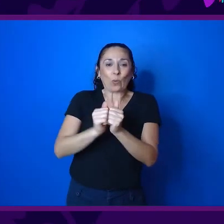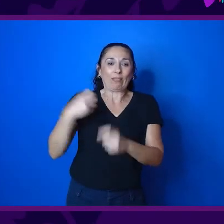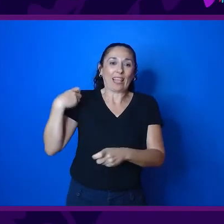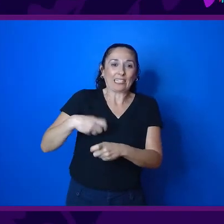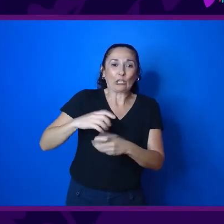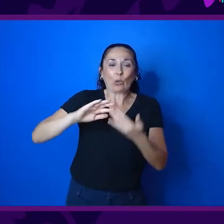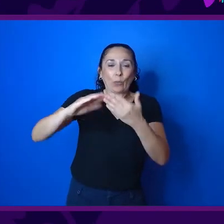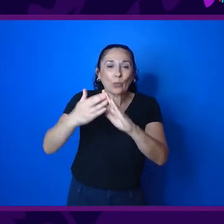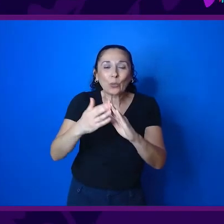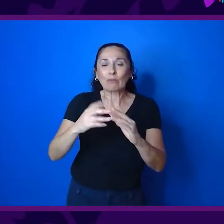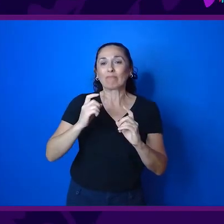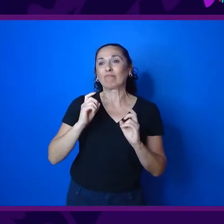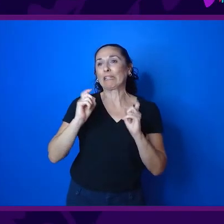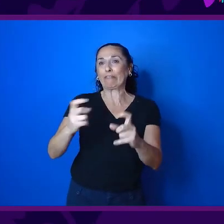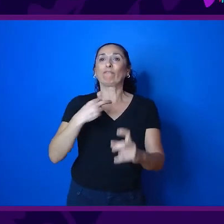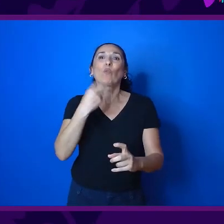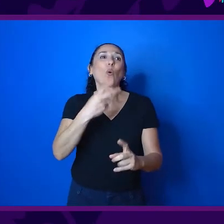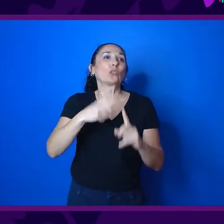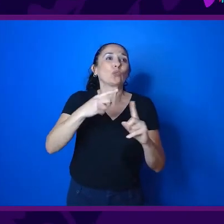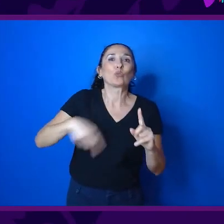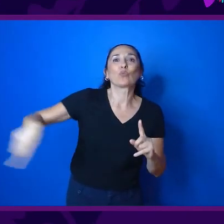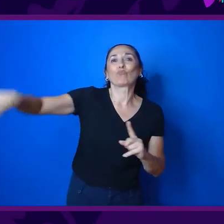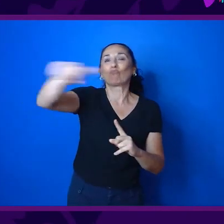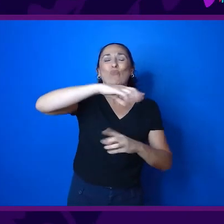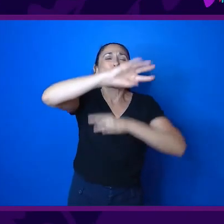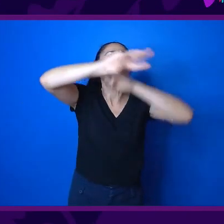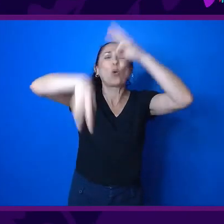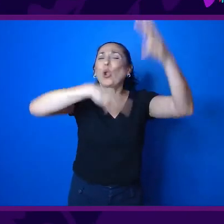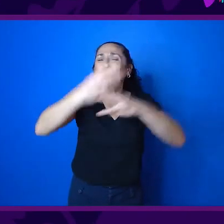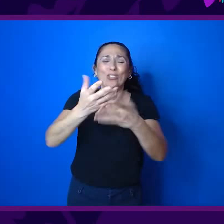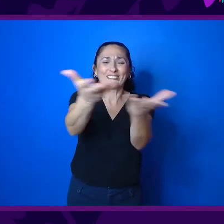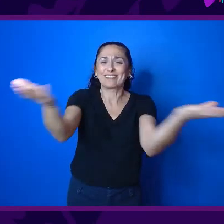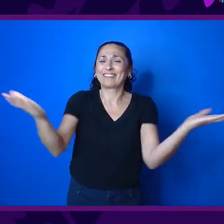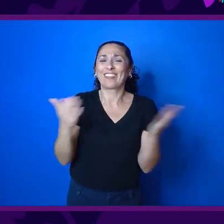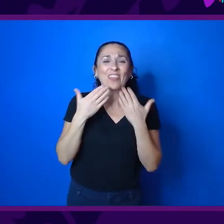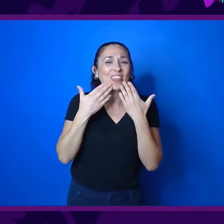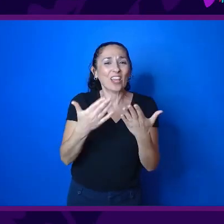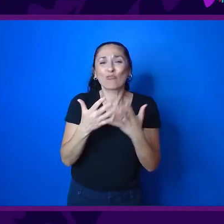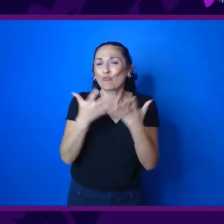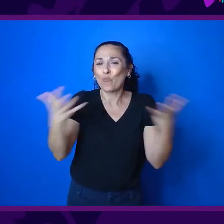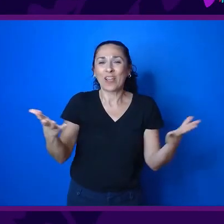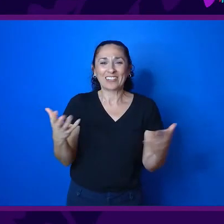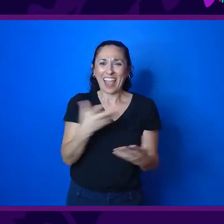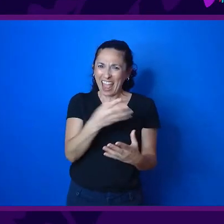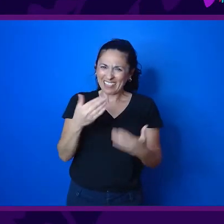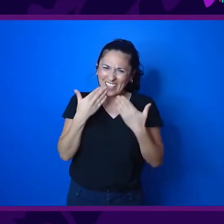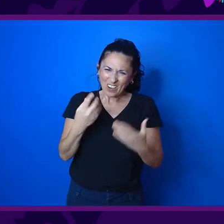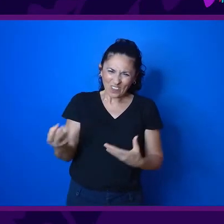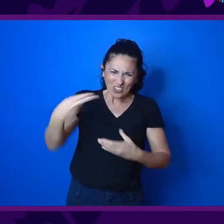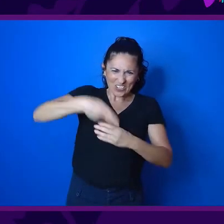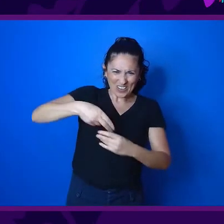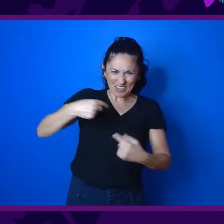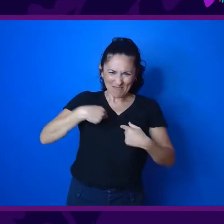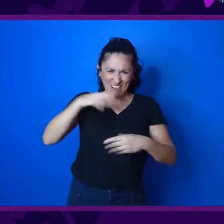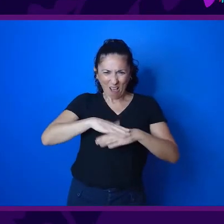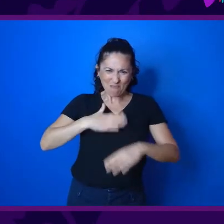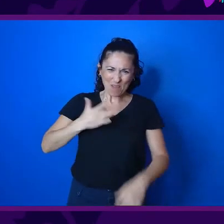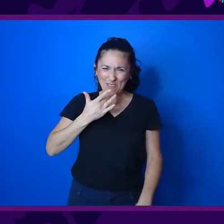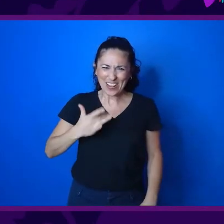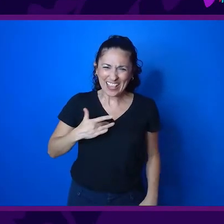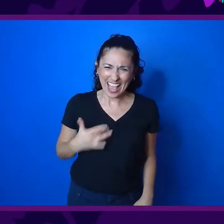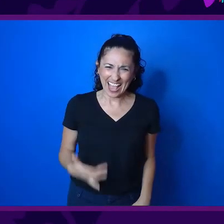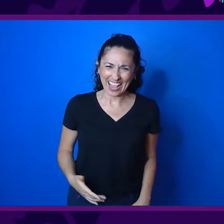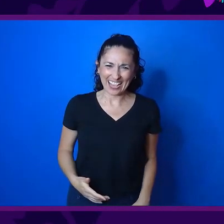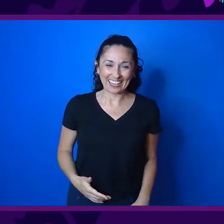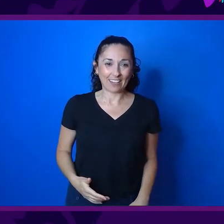all of us, but to the entire world. Thank you both very, very much. And thank you for joining me on my birthday. It is an